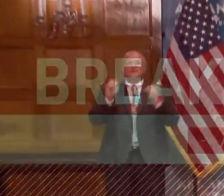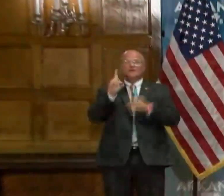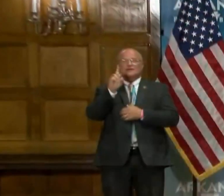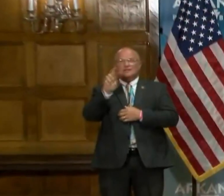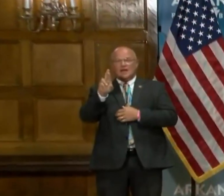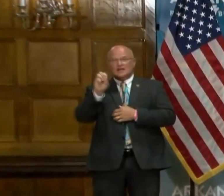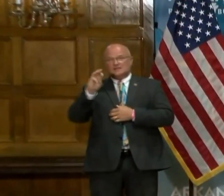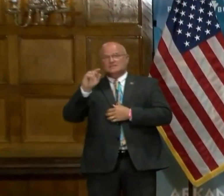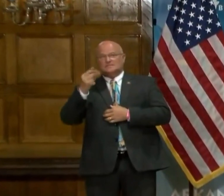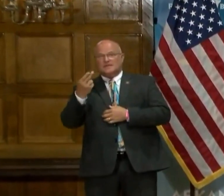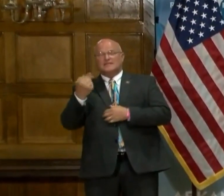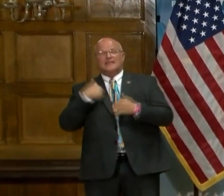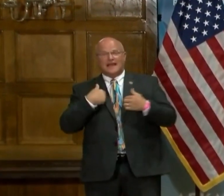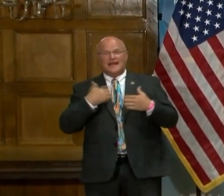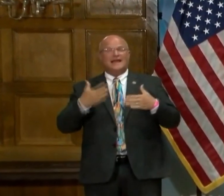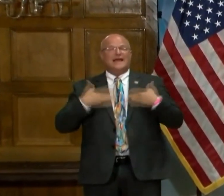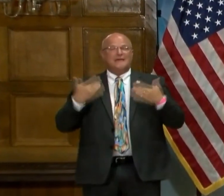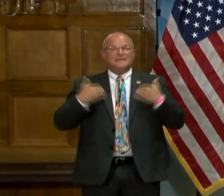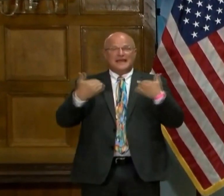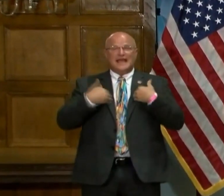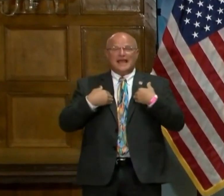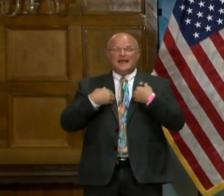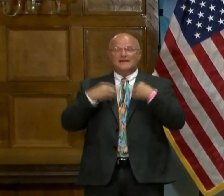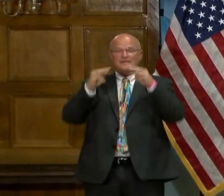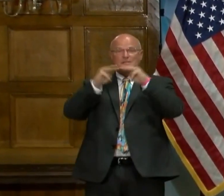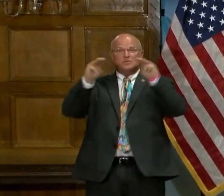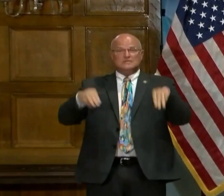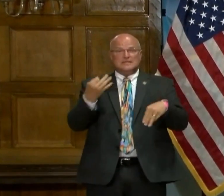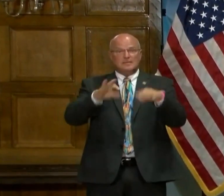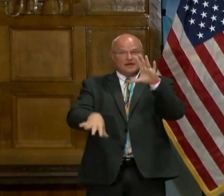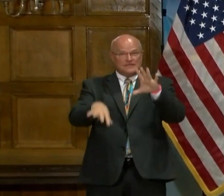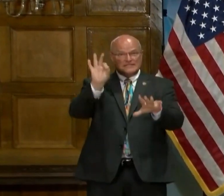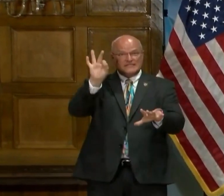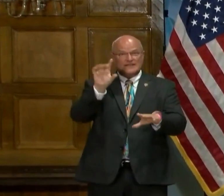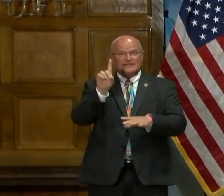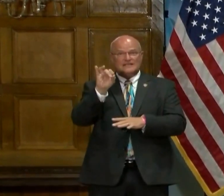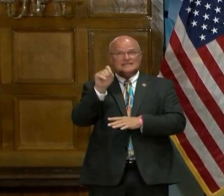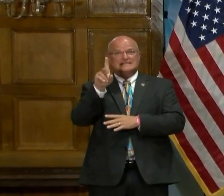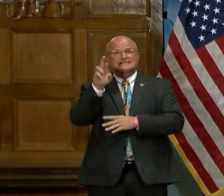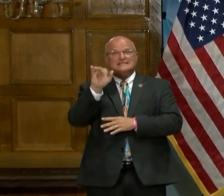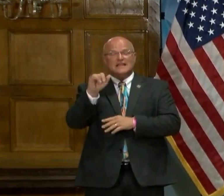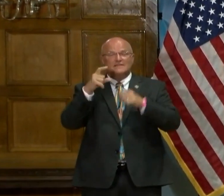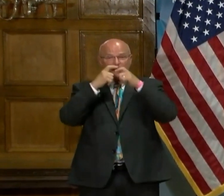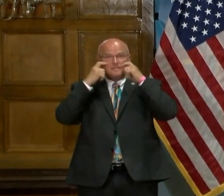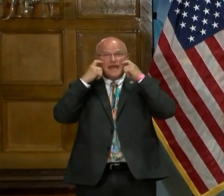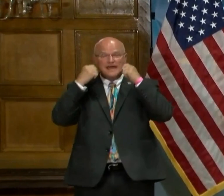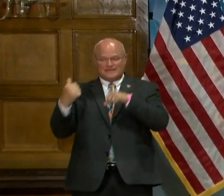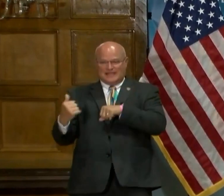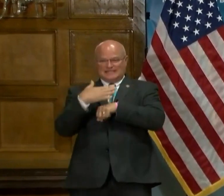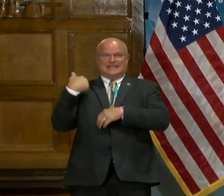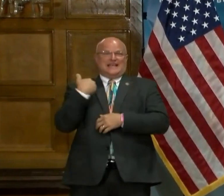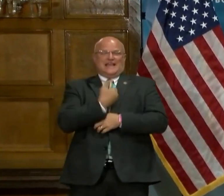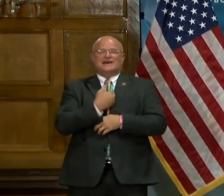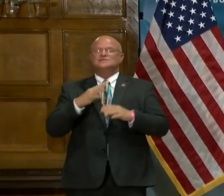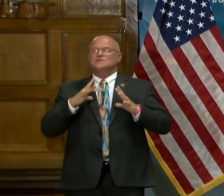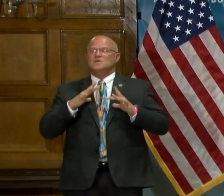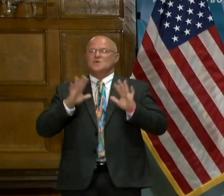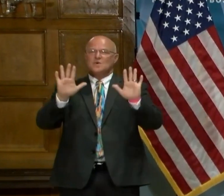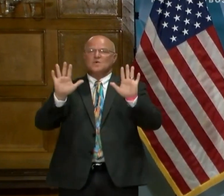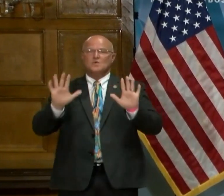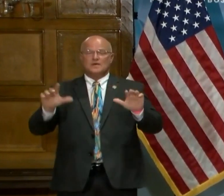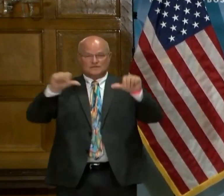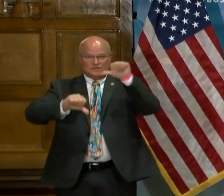Dr. Smith and I are very happy to be wearing the Museum of Discovery mask that they sent us, which is a